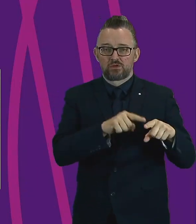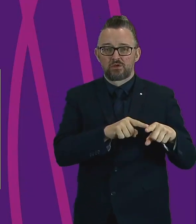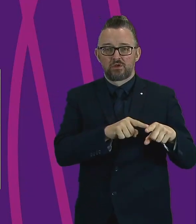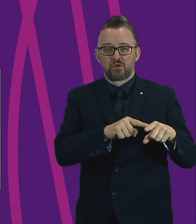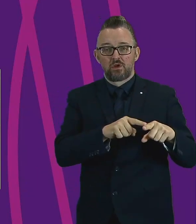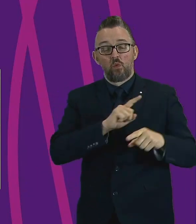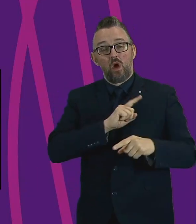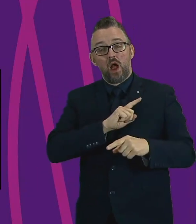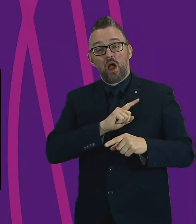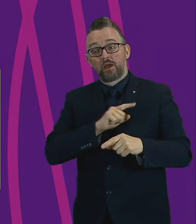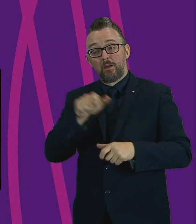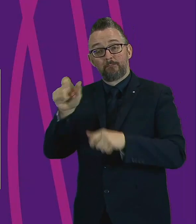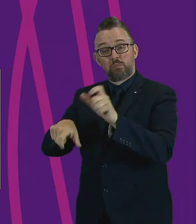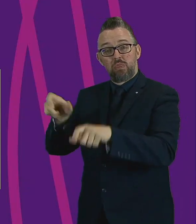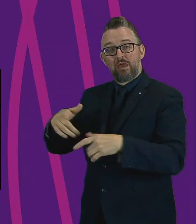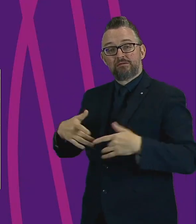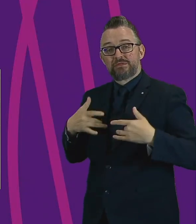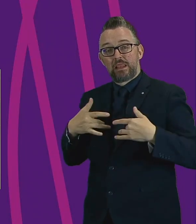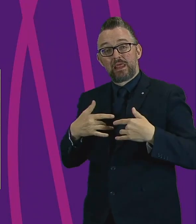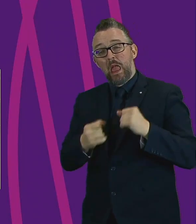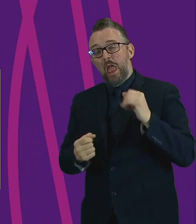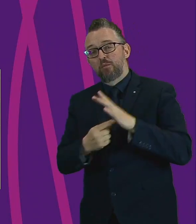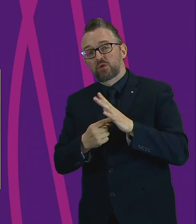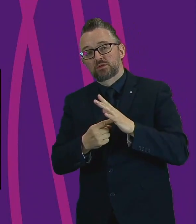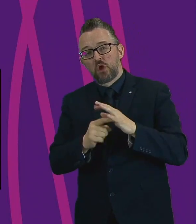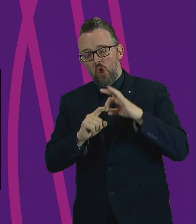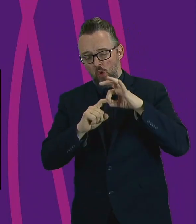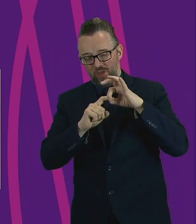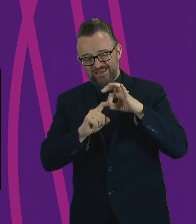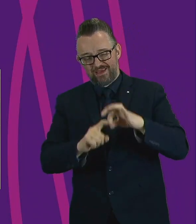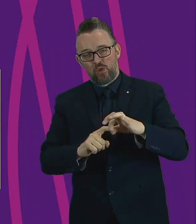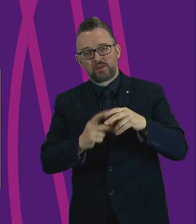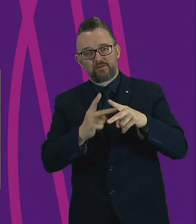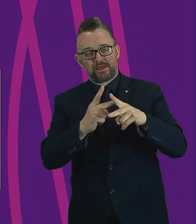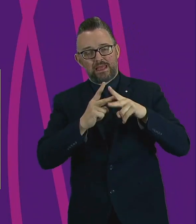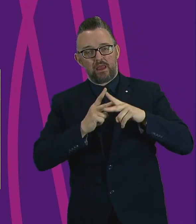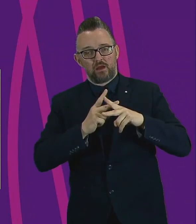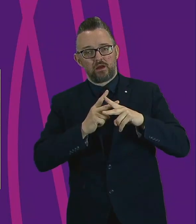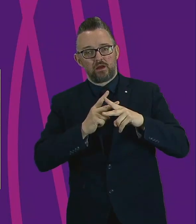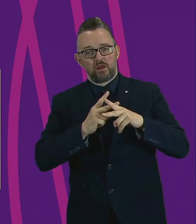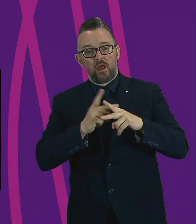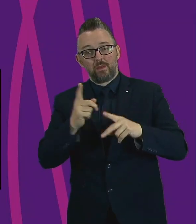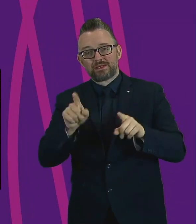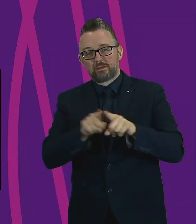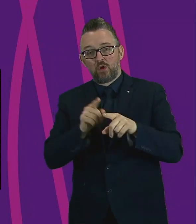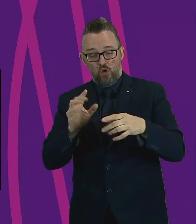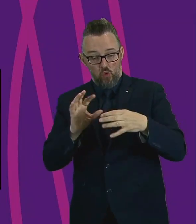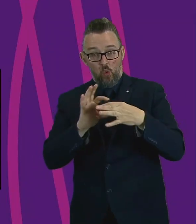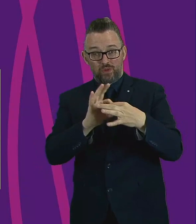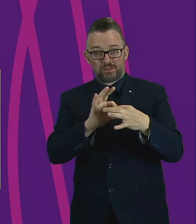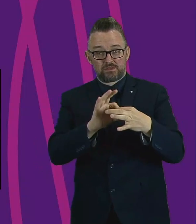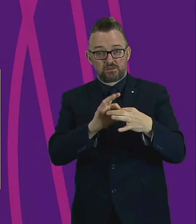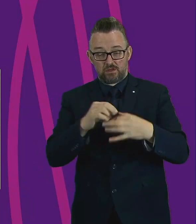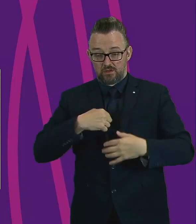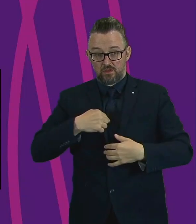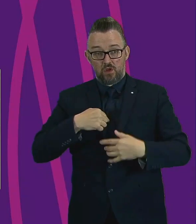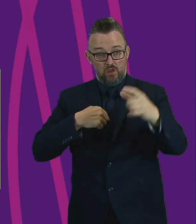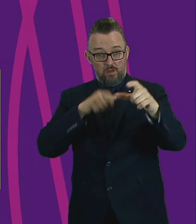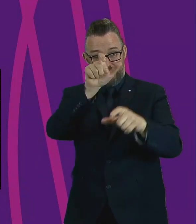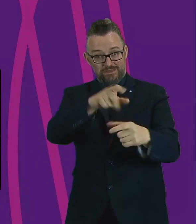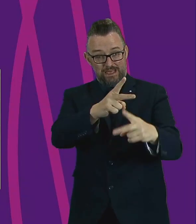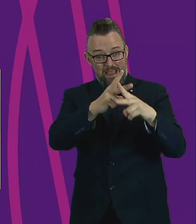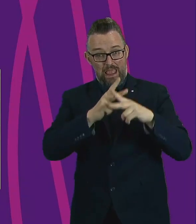what matters to patients is the quality of care, but also the quality of that connection between them and the individual that